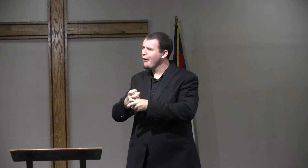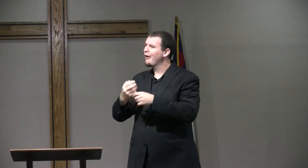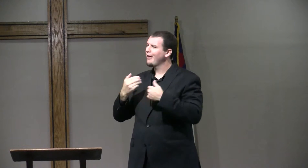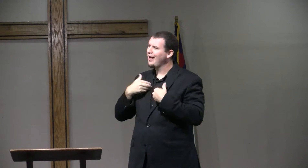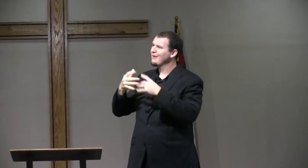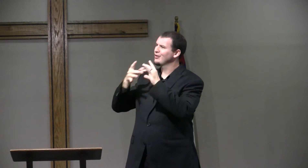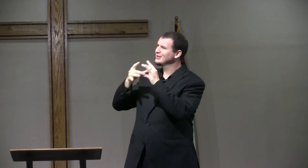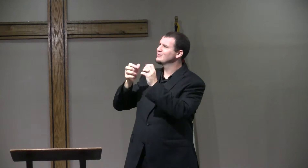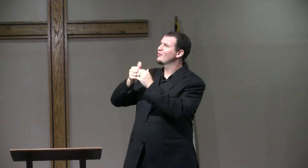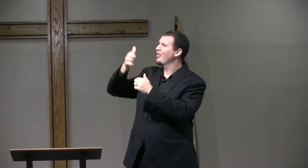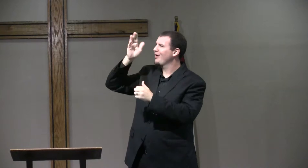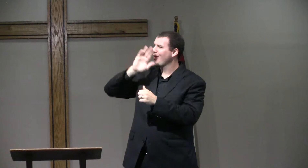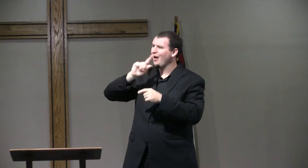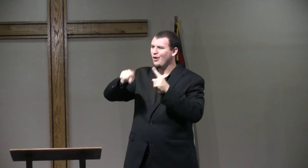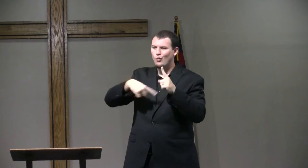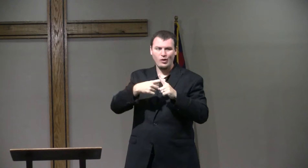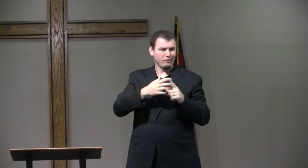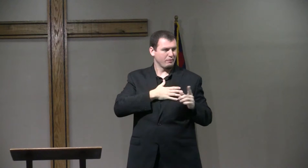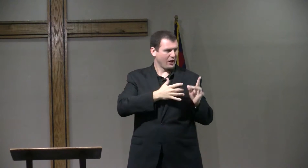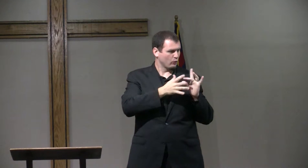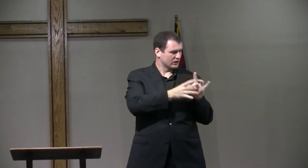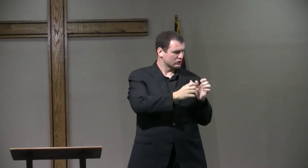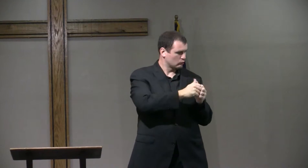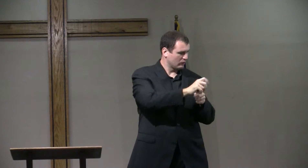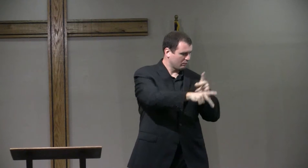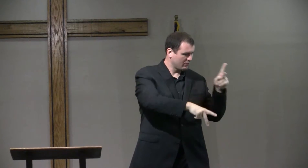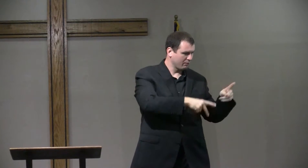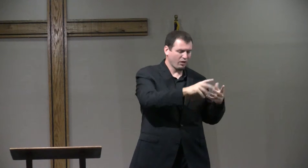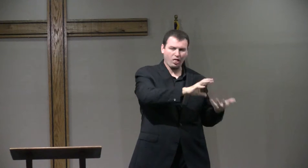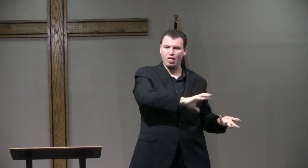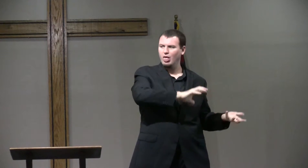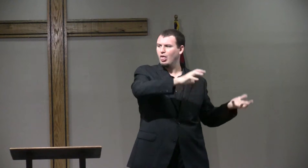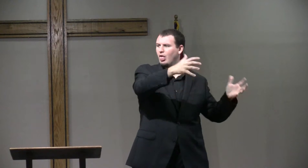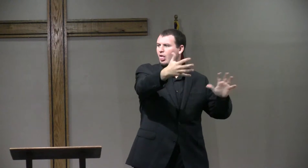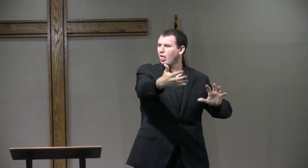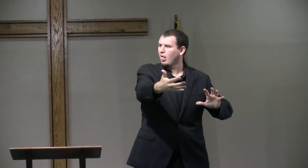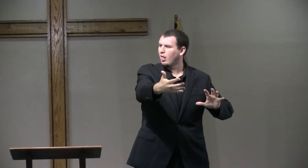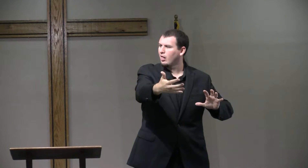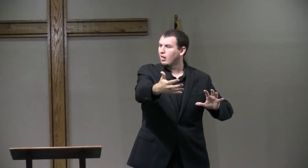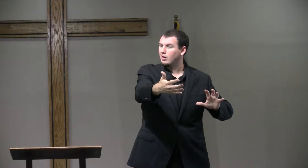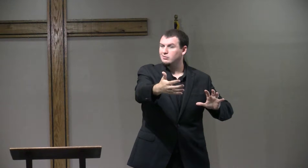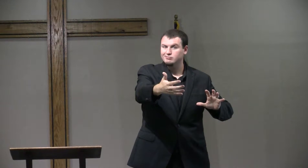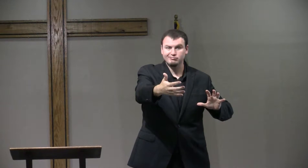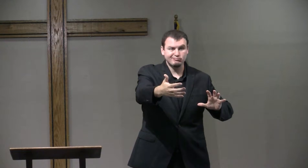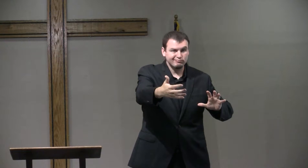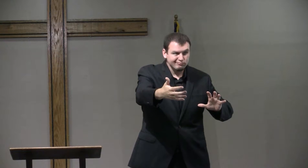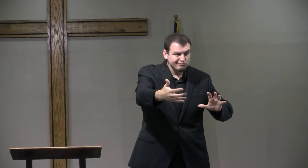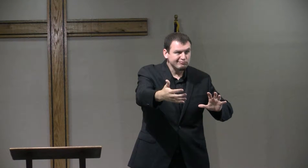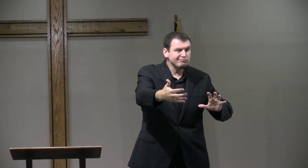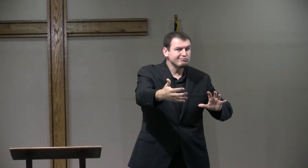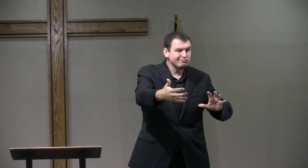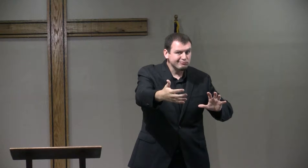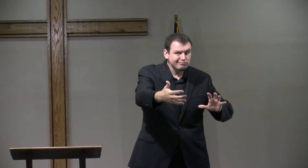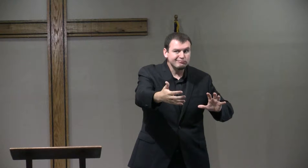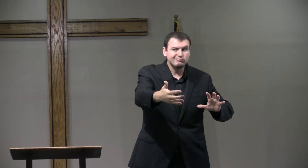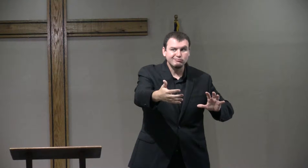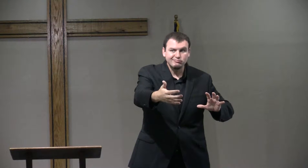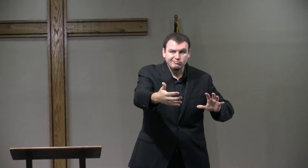meaning the relationship with God, it is hard to have a relationship with God if my relationship with people